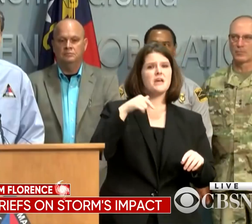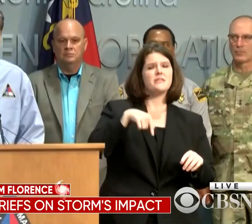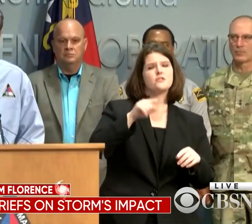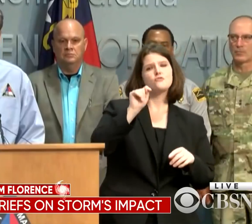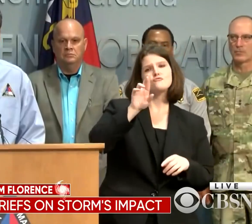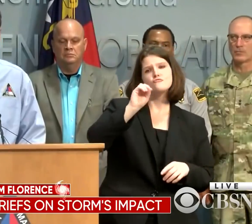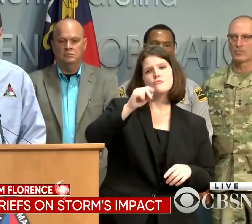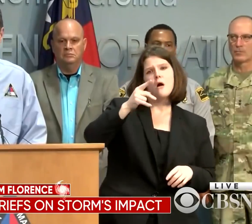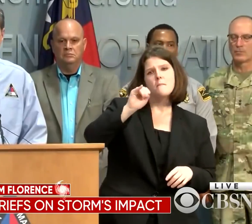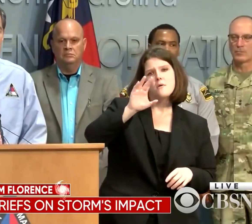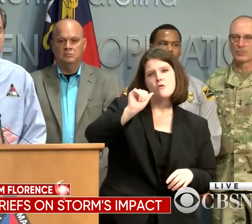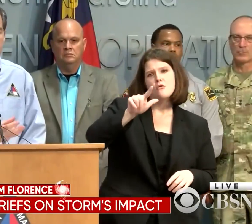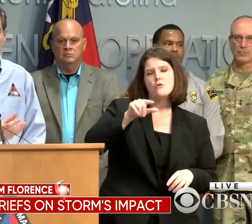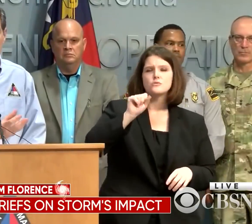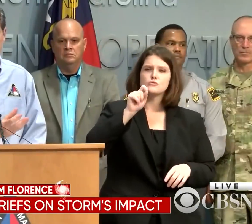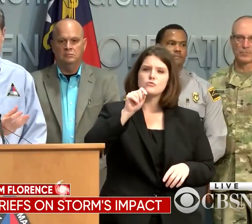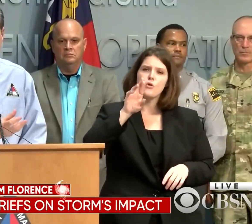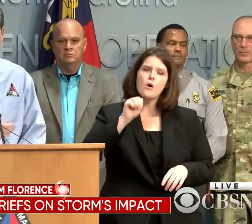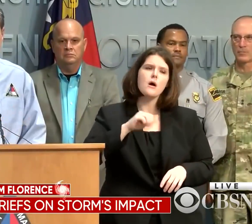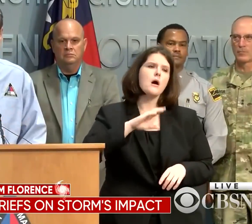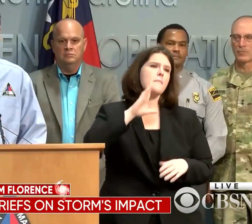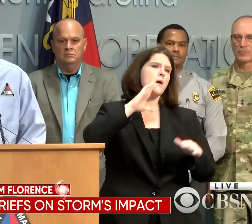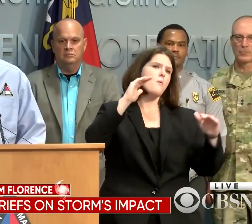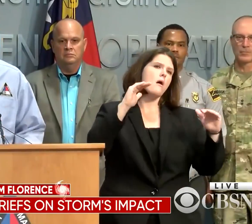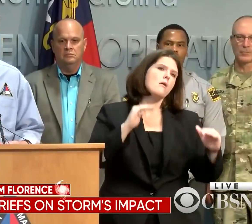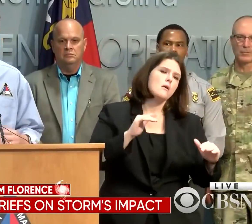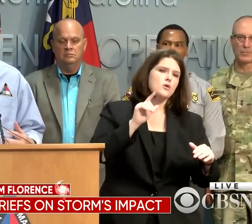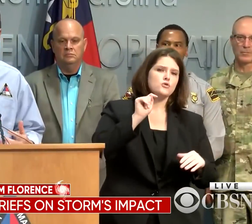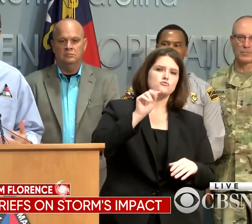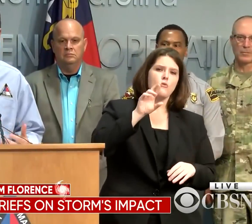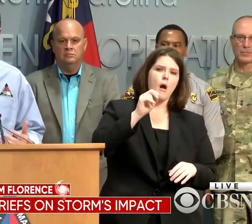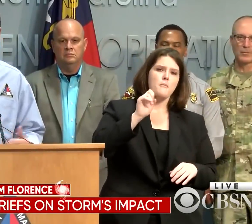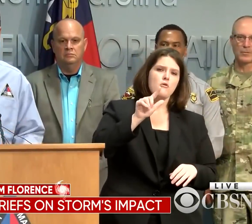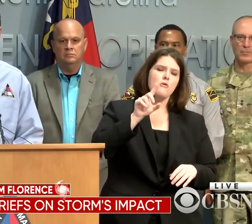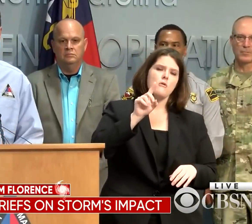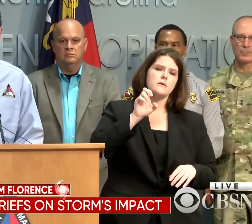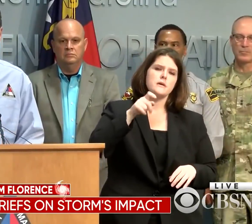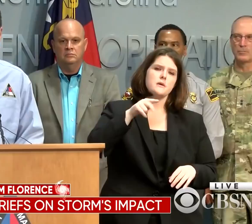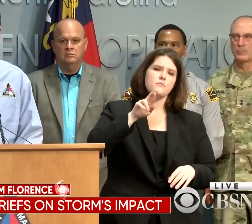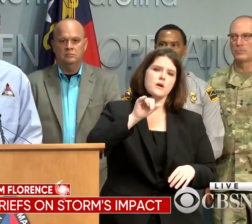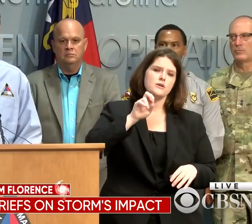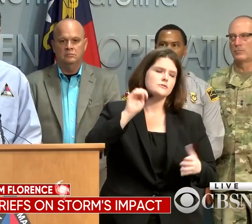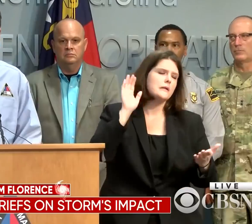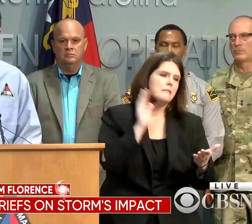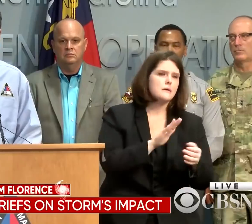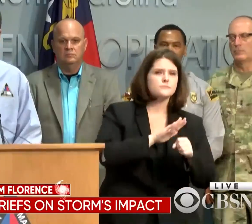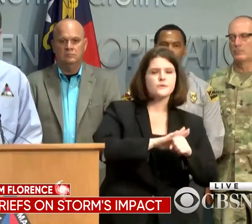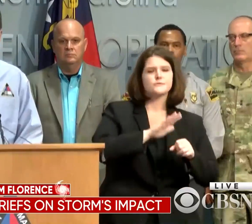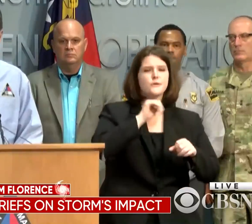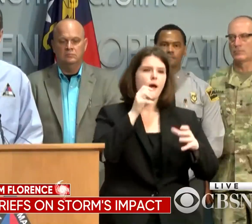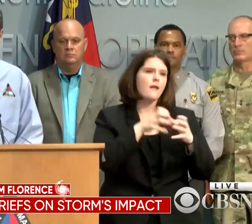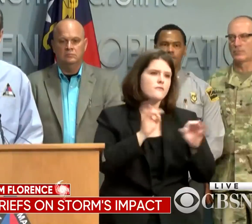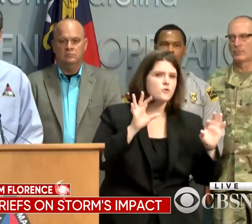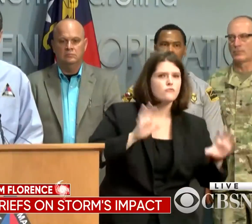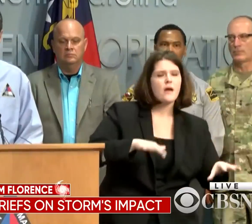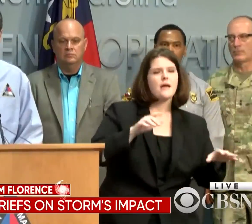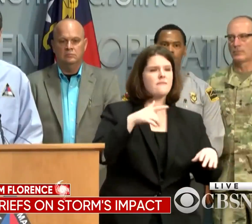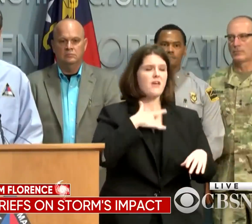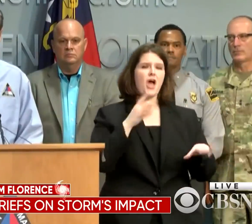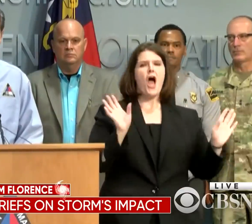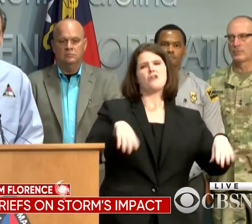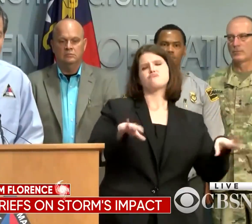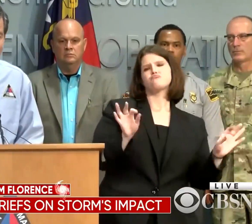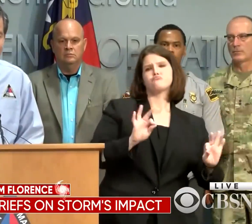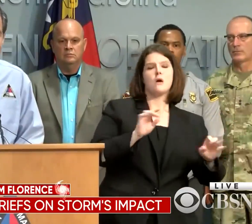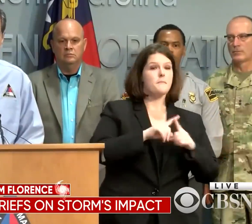then a tropical depression, and then it will be a low pressure area, that they don't have much to worry about. The rainfall is